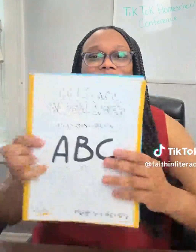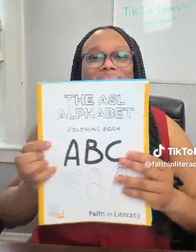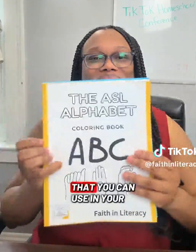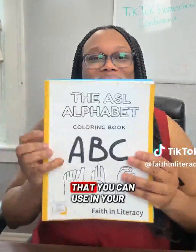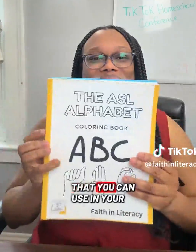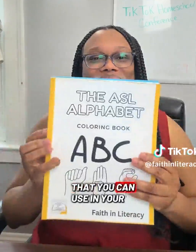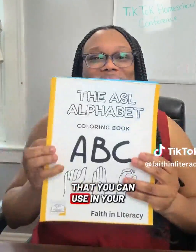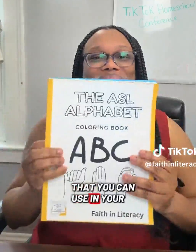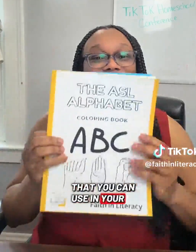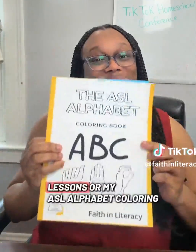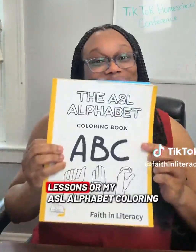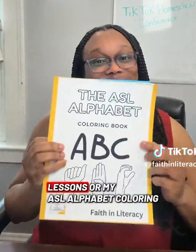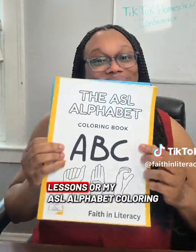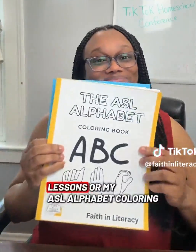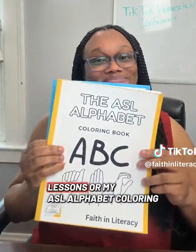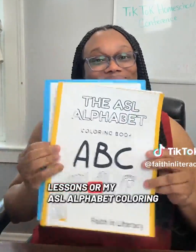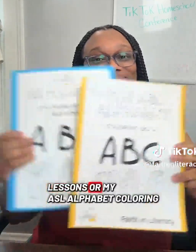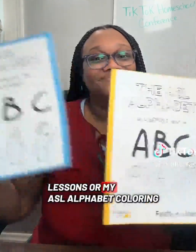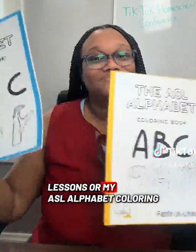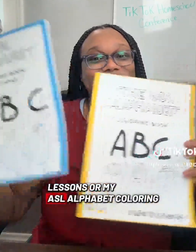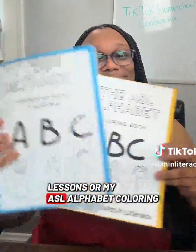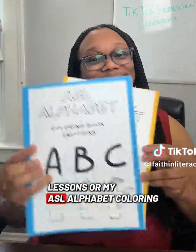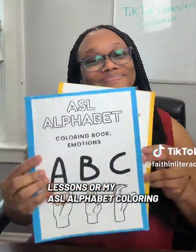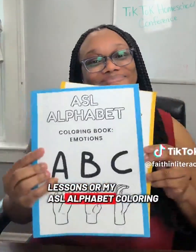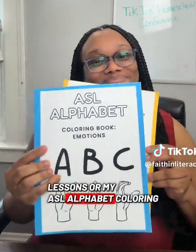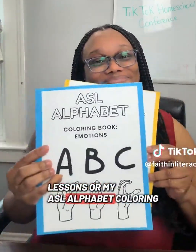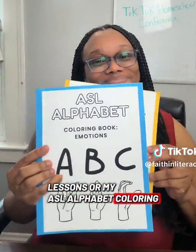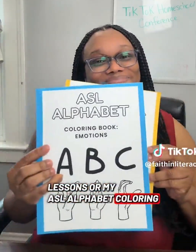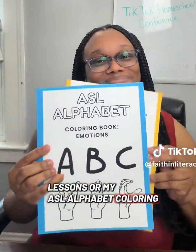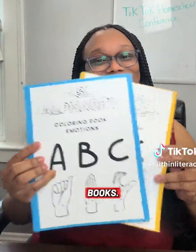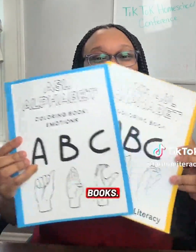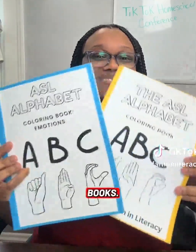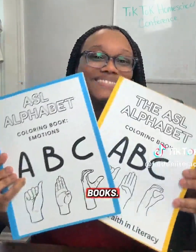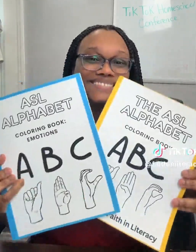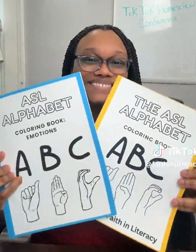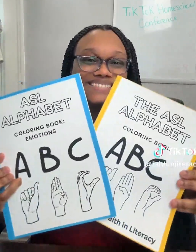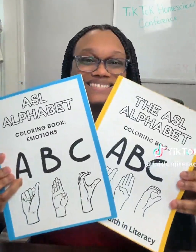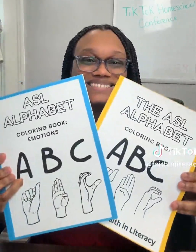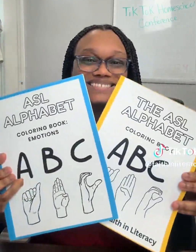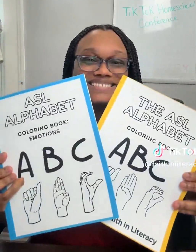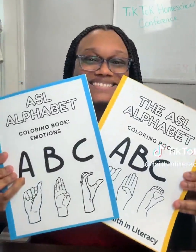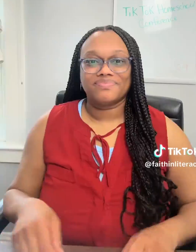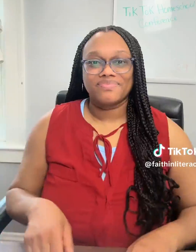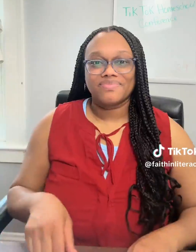that you can use in your lessons are my ASL alphabet coloring books.